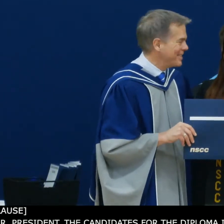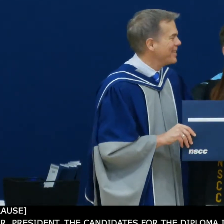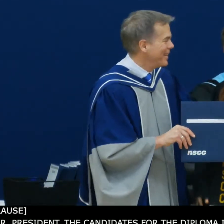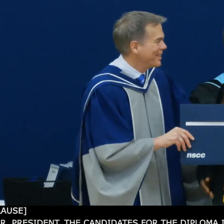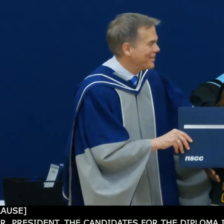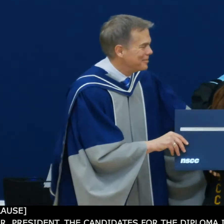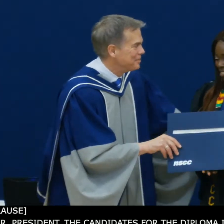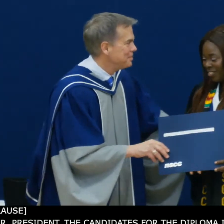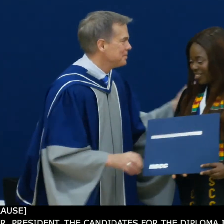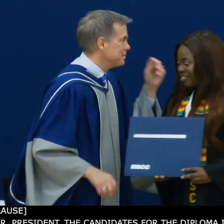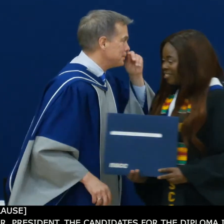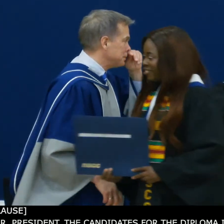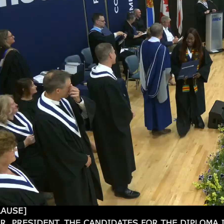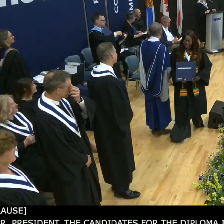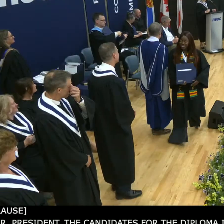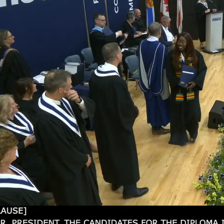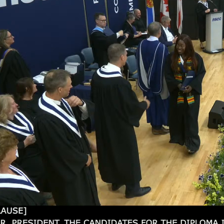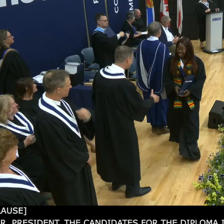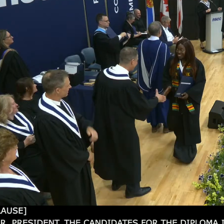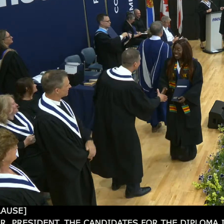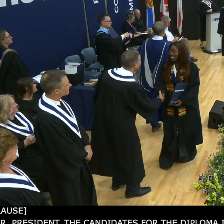Adam Hill.